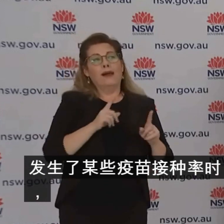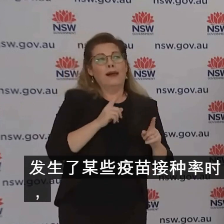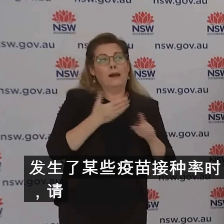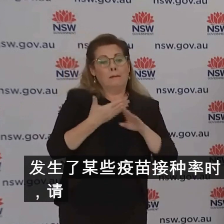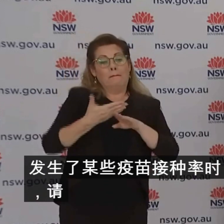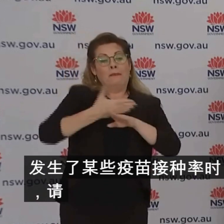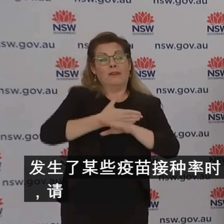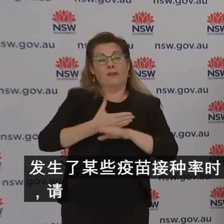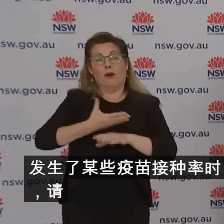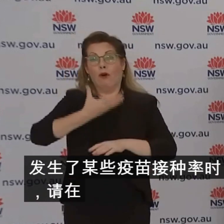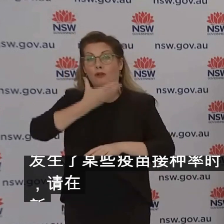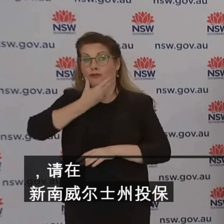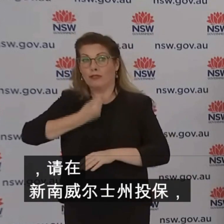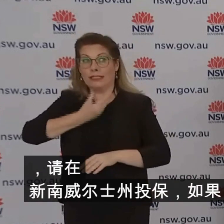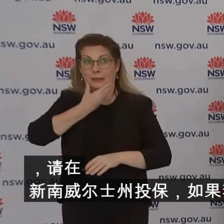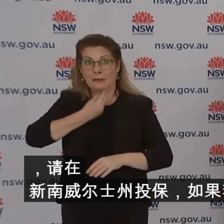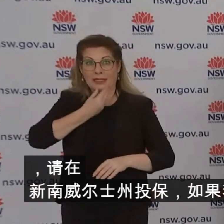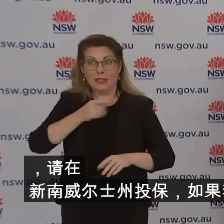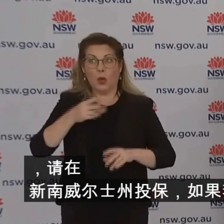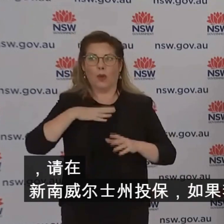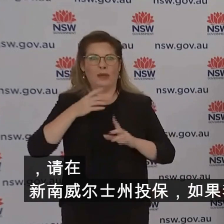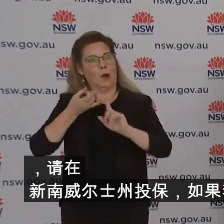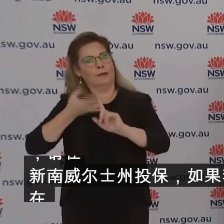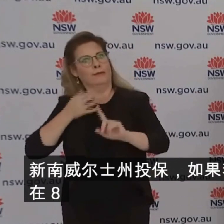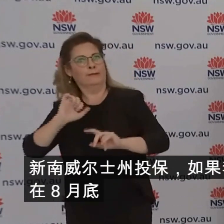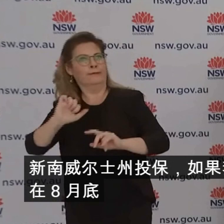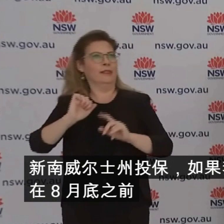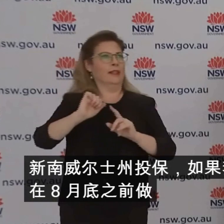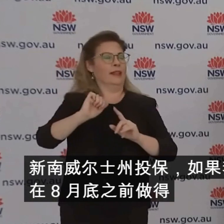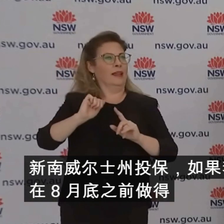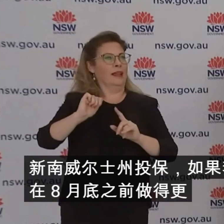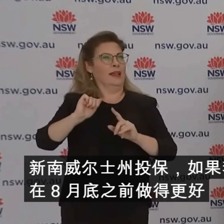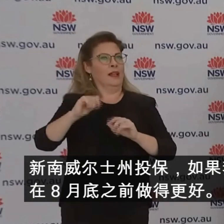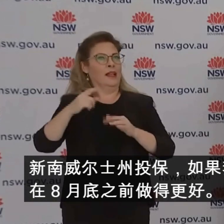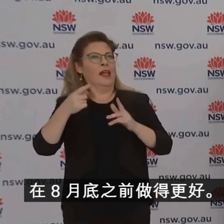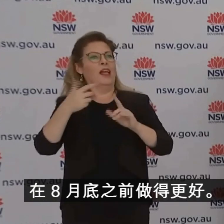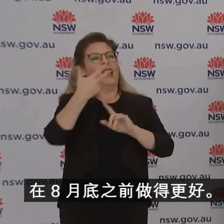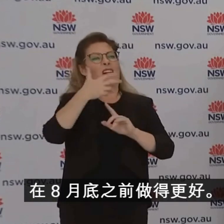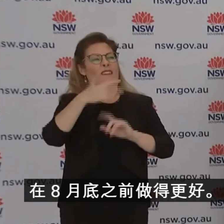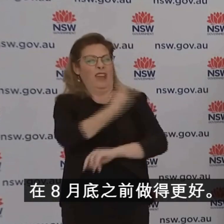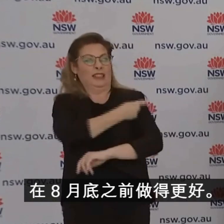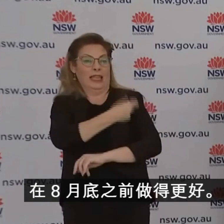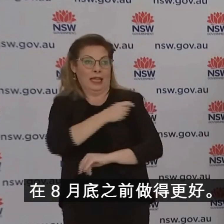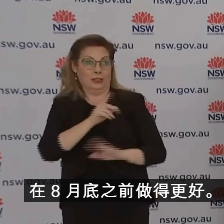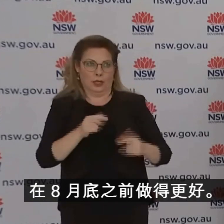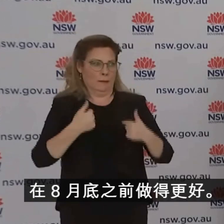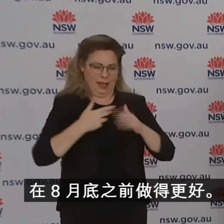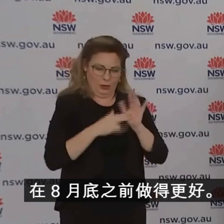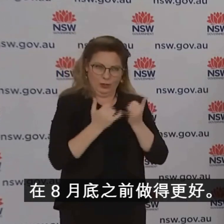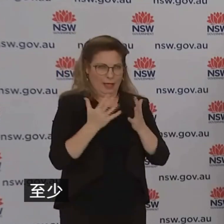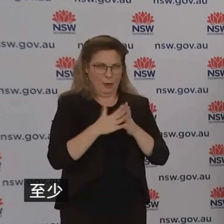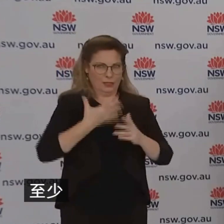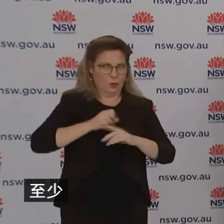before Christmas, please be assured in New South Wales we're racing to do much better than that. By the end of August, if we have 6 million